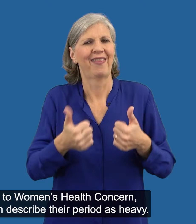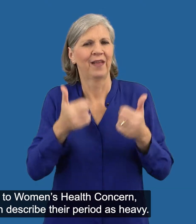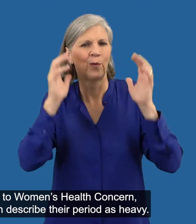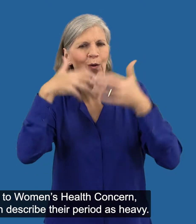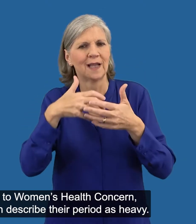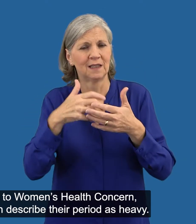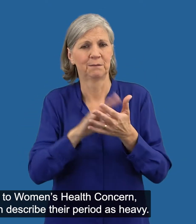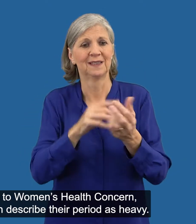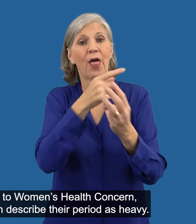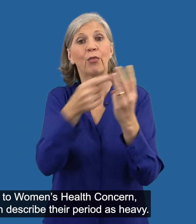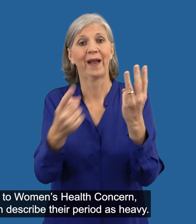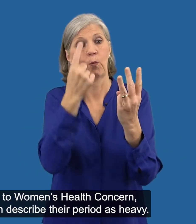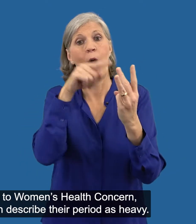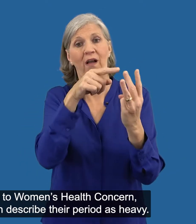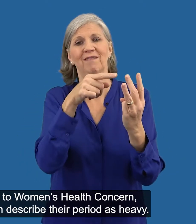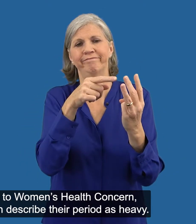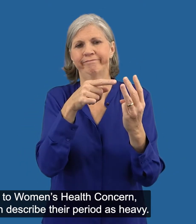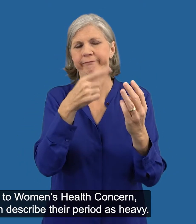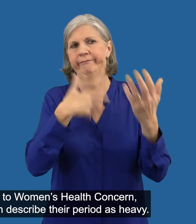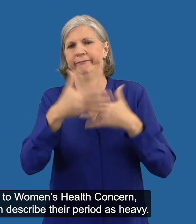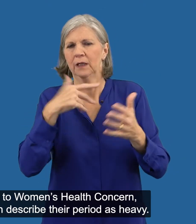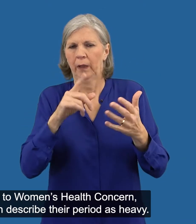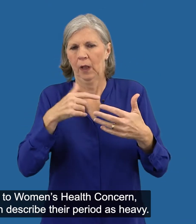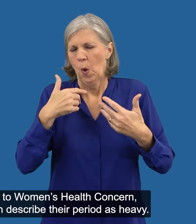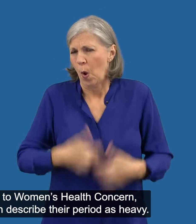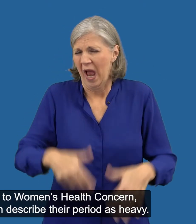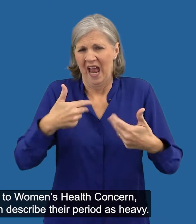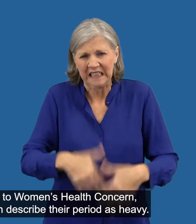According to Women's Health Concern, 1 in 3 women describe their period as heavy.